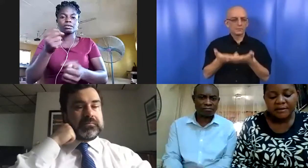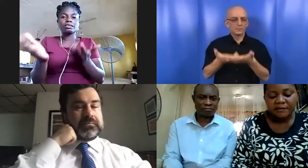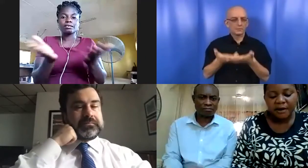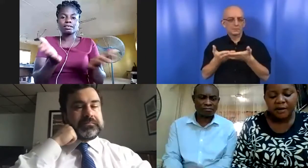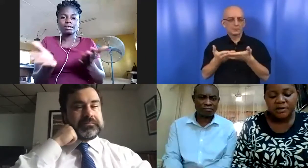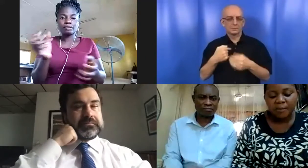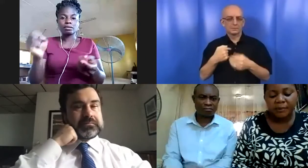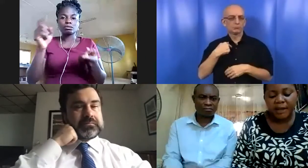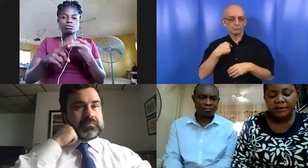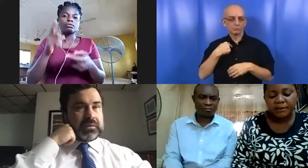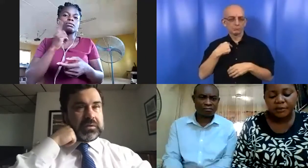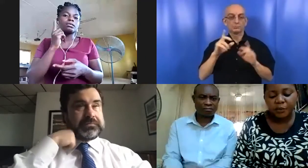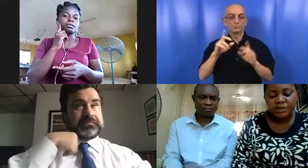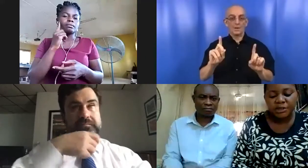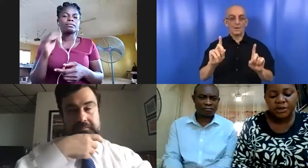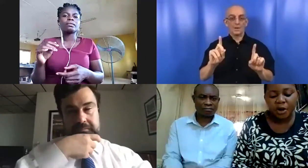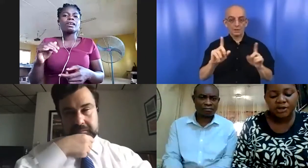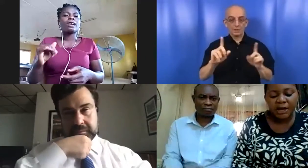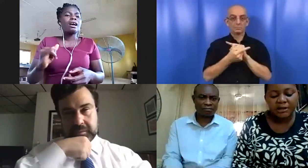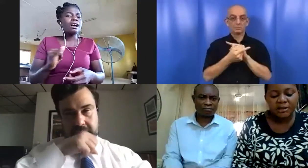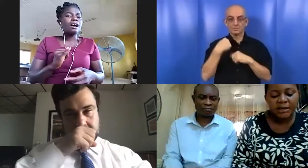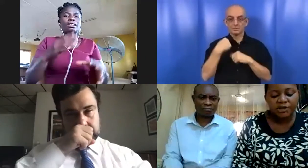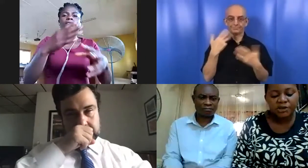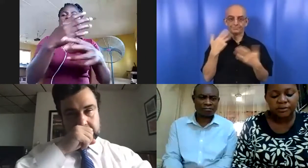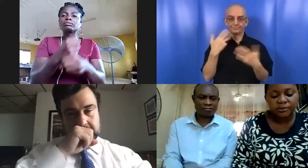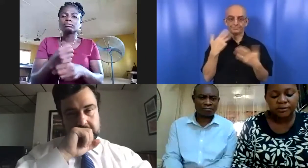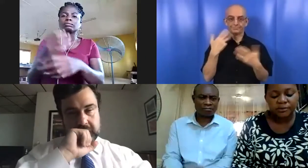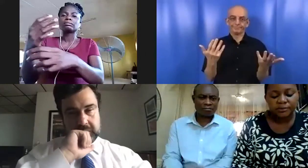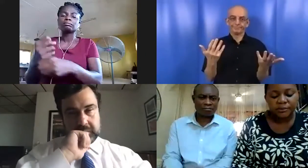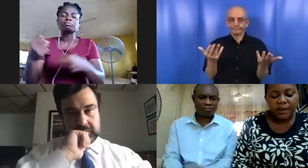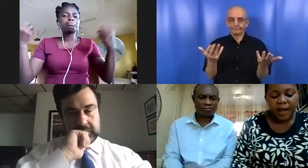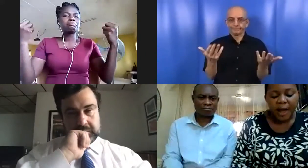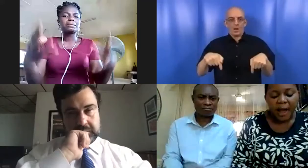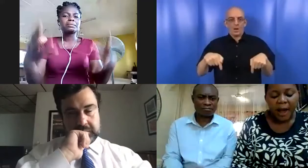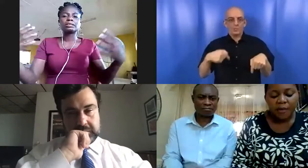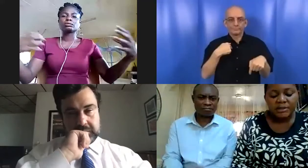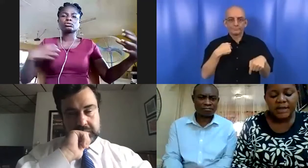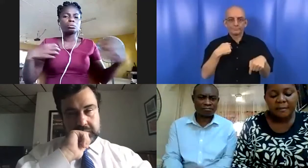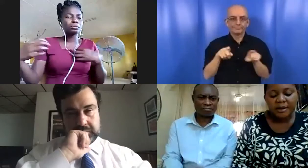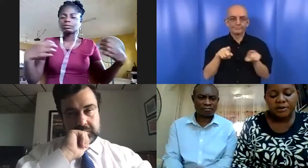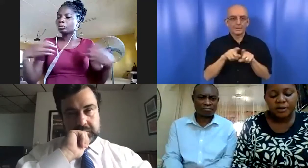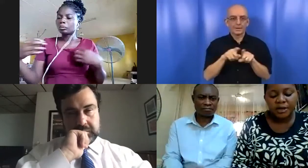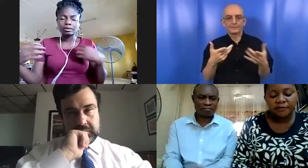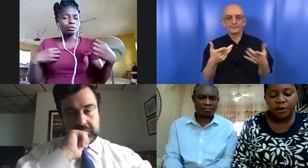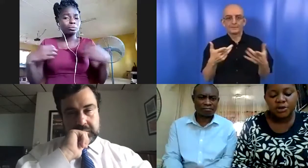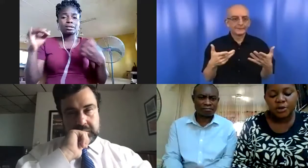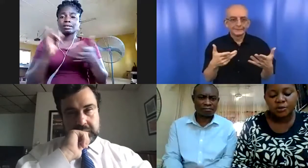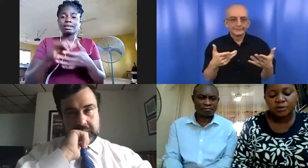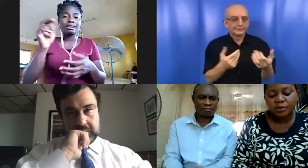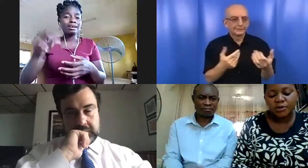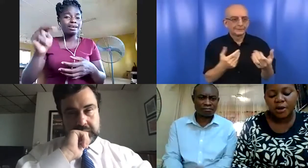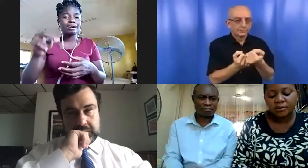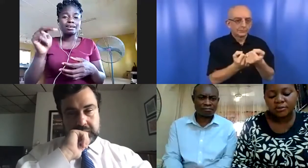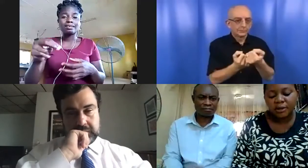I receive various complaints which need urgent action. I was determined to leave no